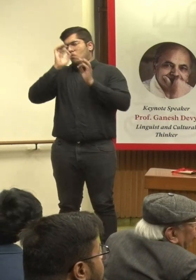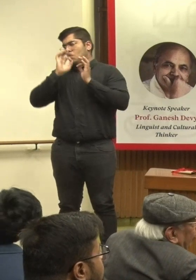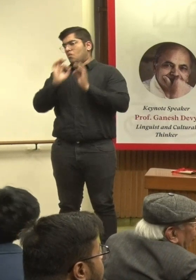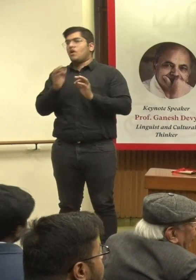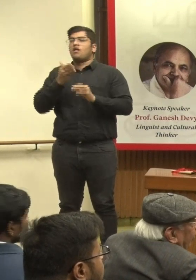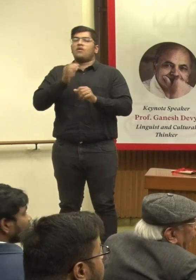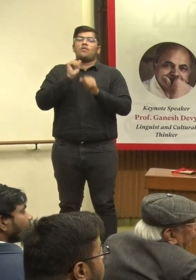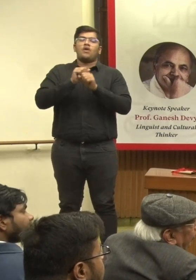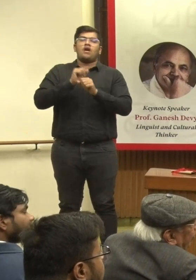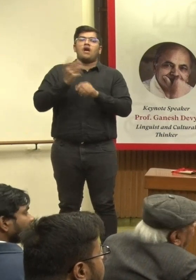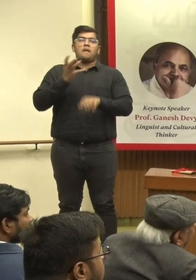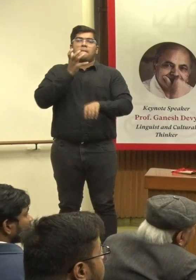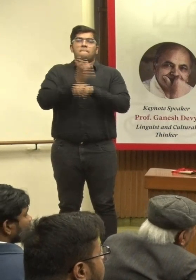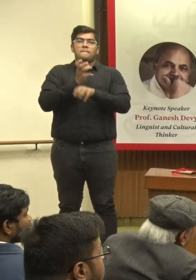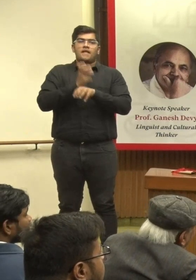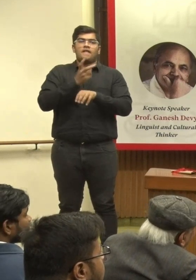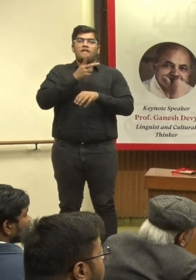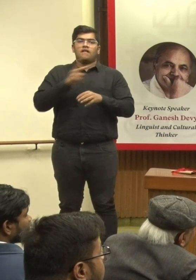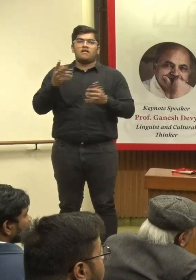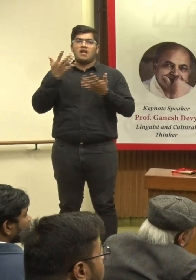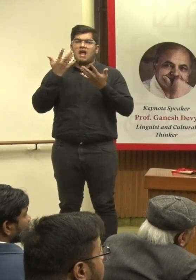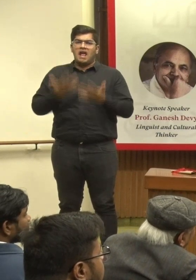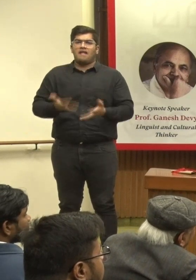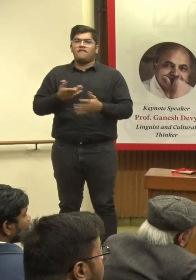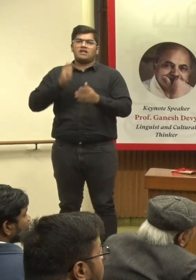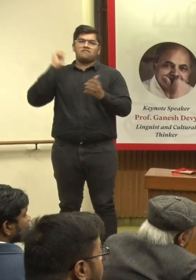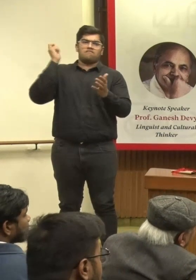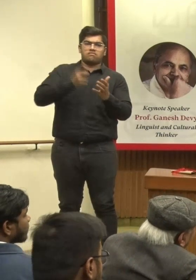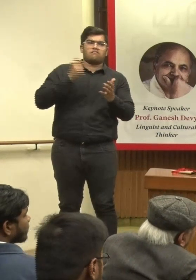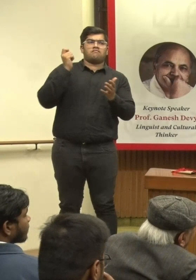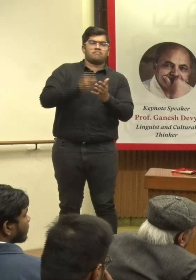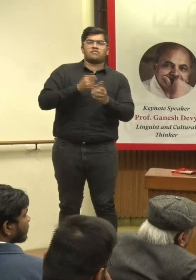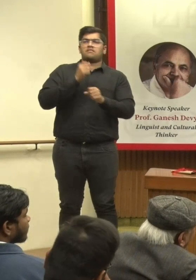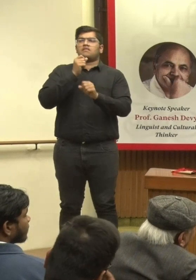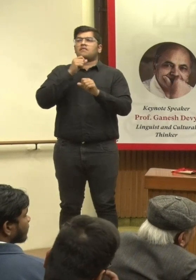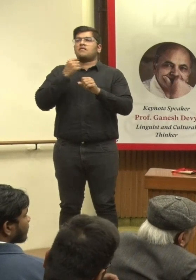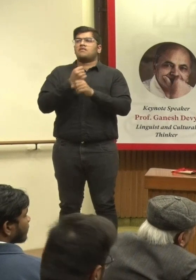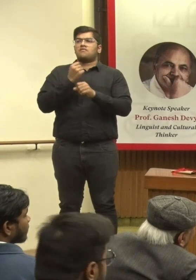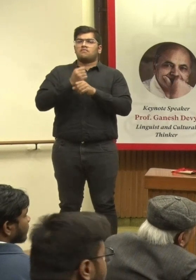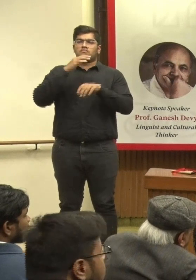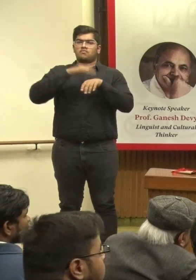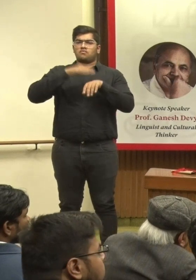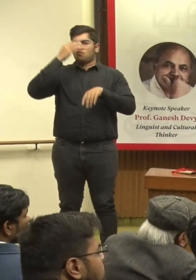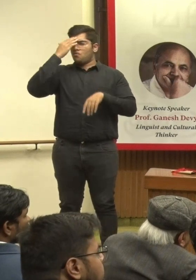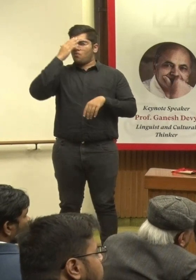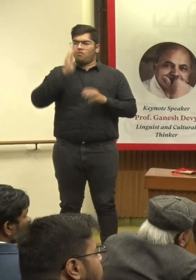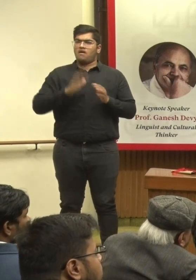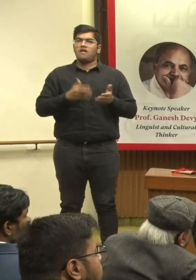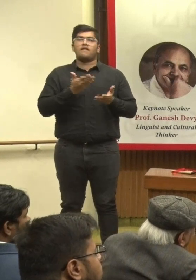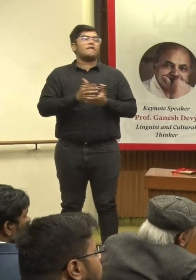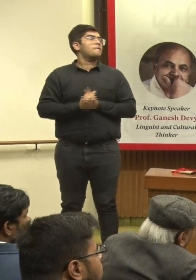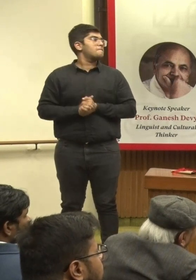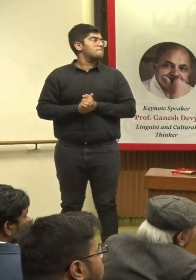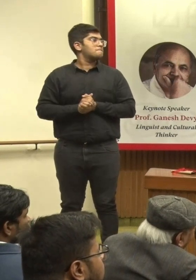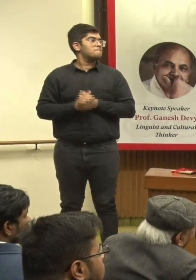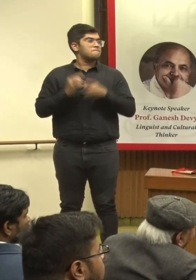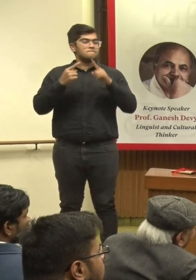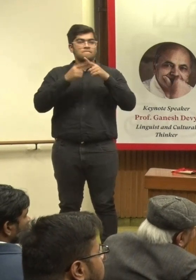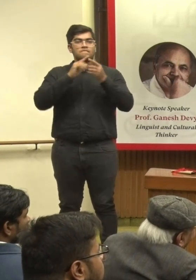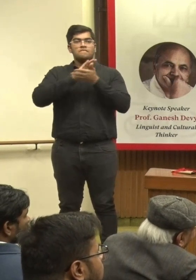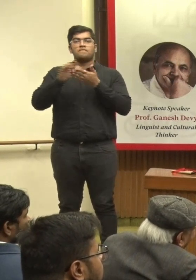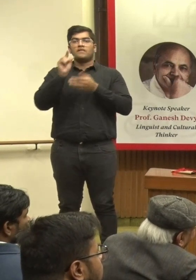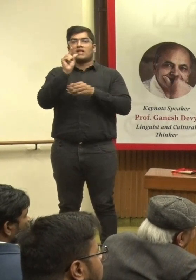with rocks. They have got heavy hammers, high hammers. And because of those heavy hammers, in the Thugee Act